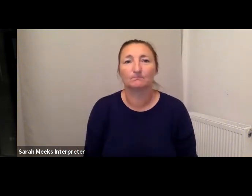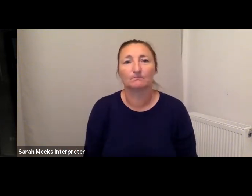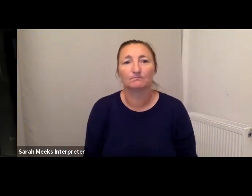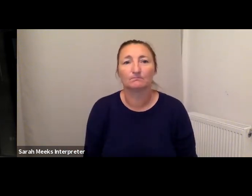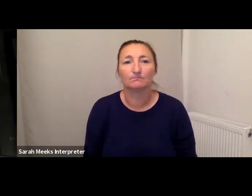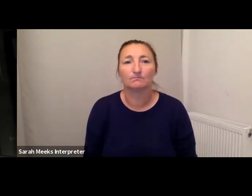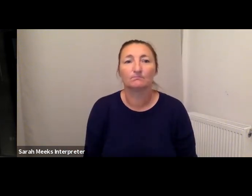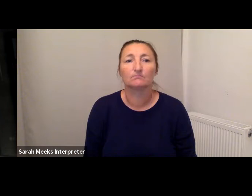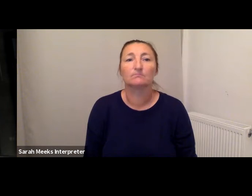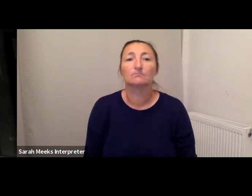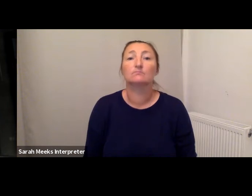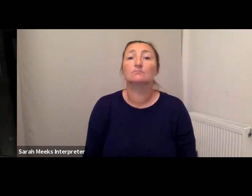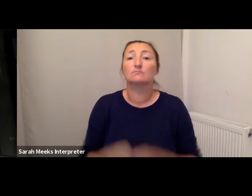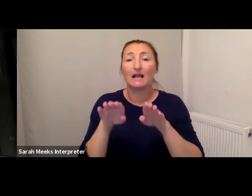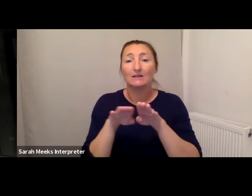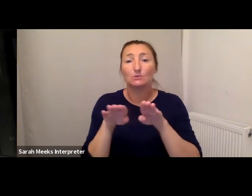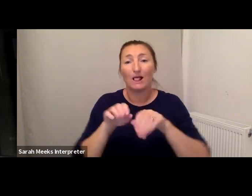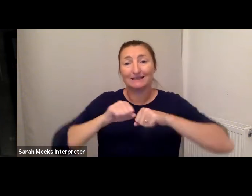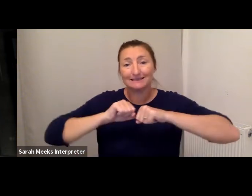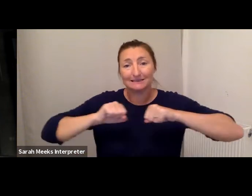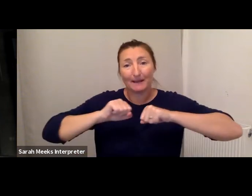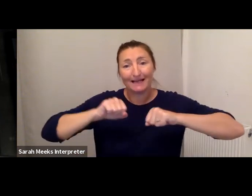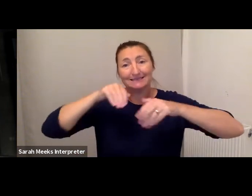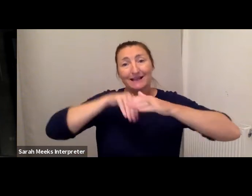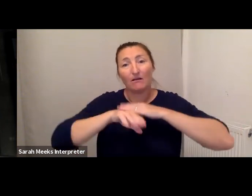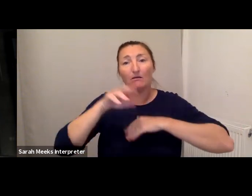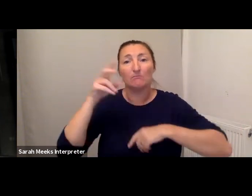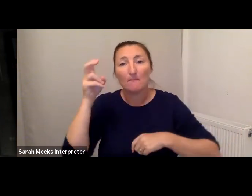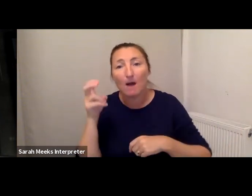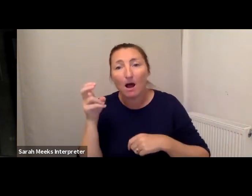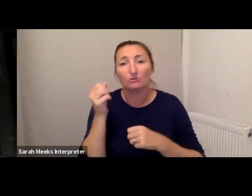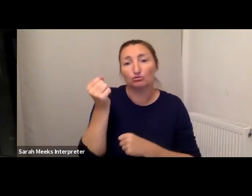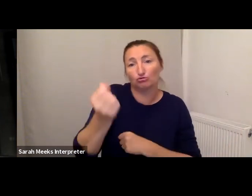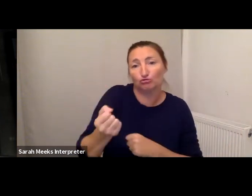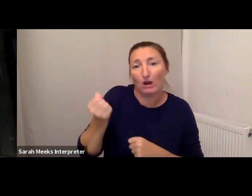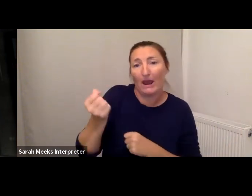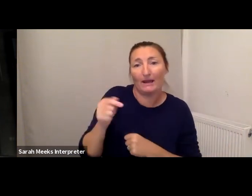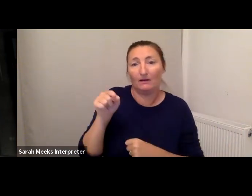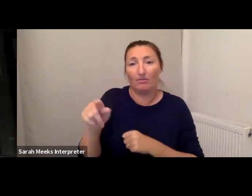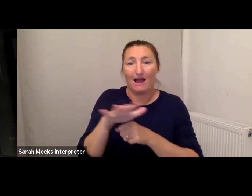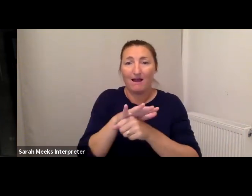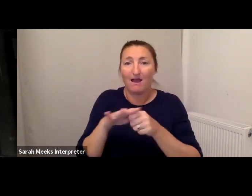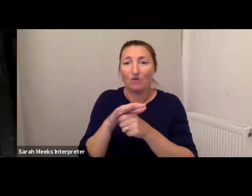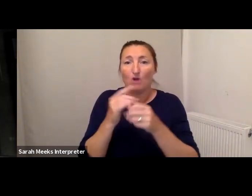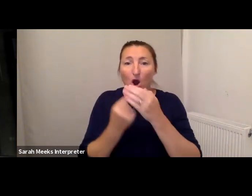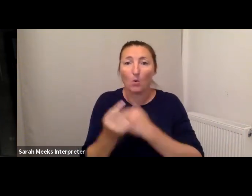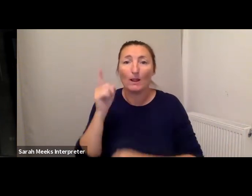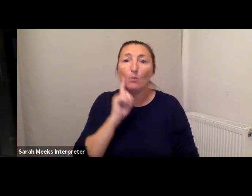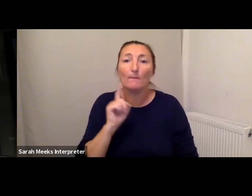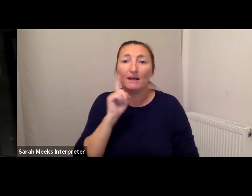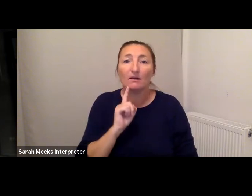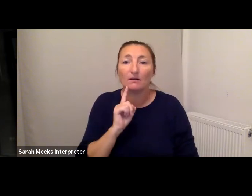Likewise, creating a space inside the public transport vehicles dedicated to